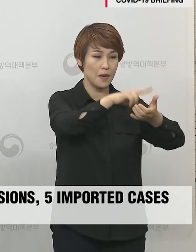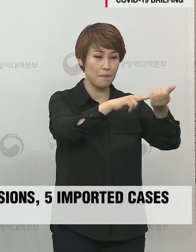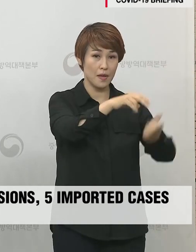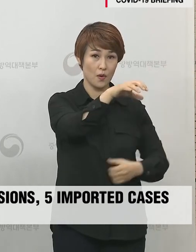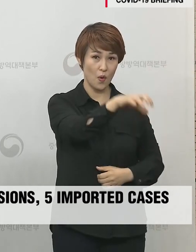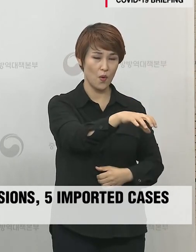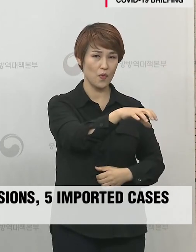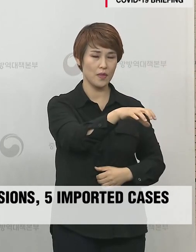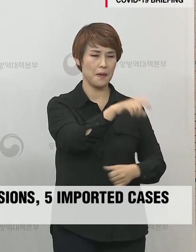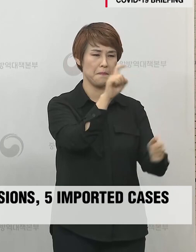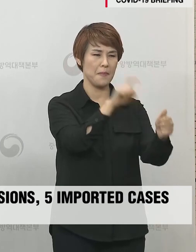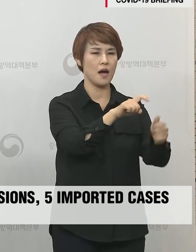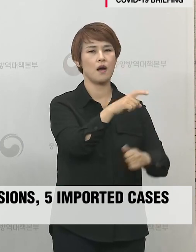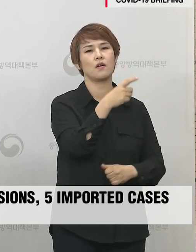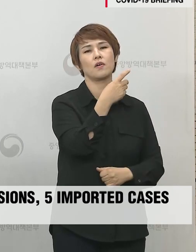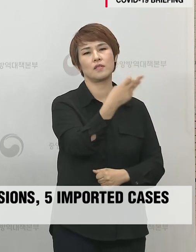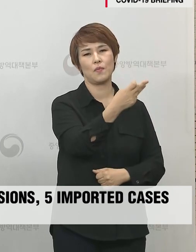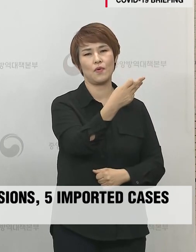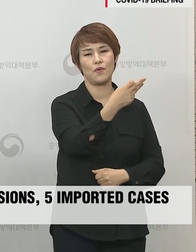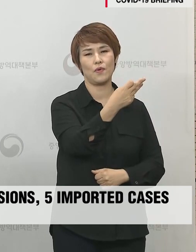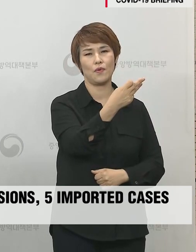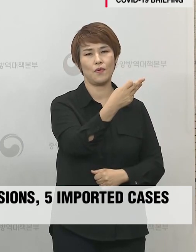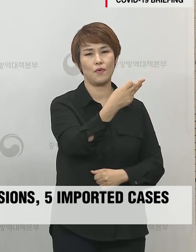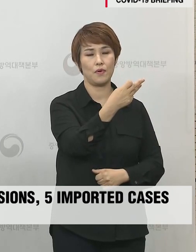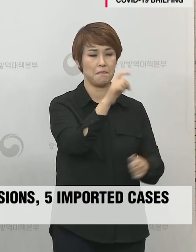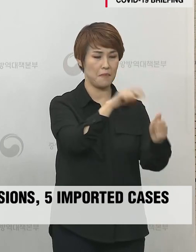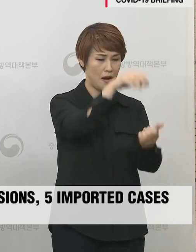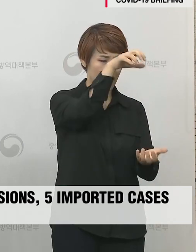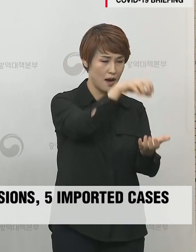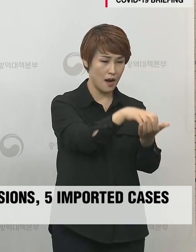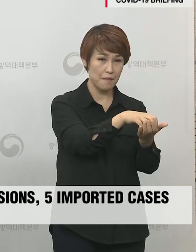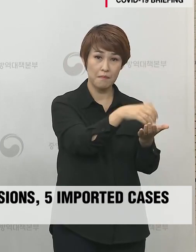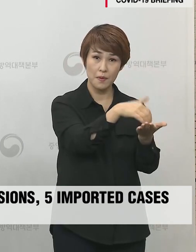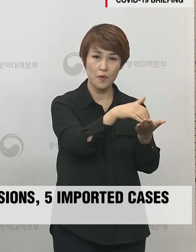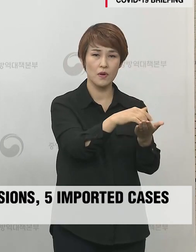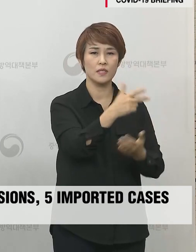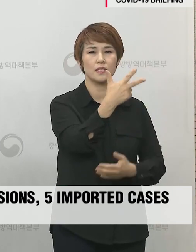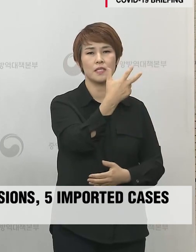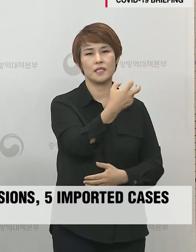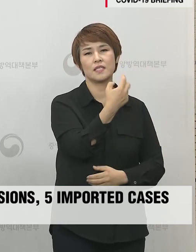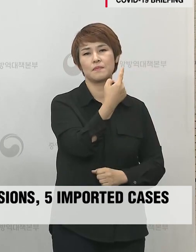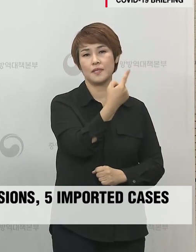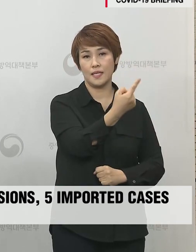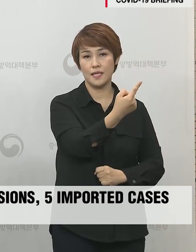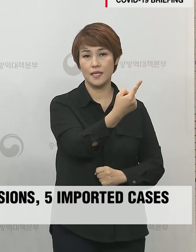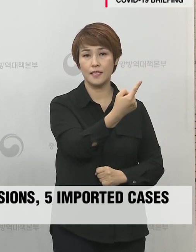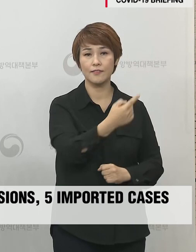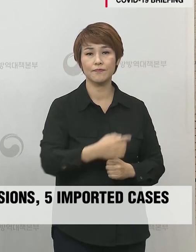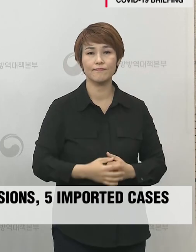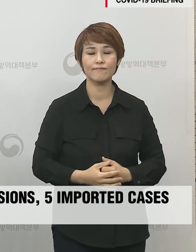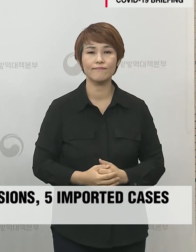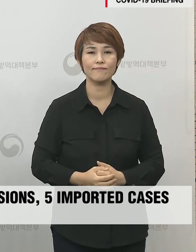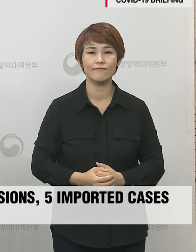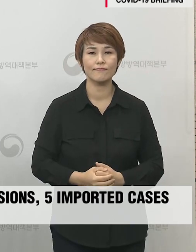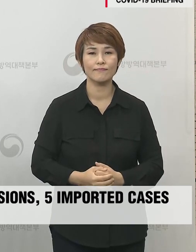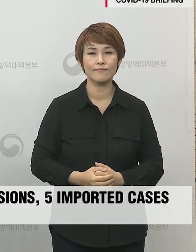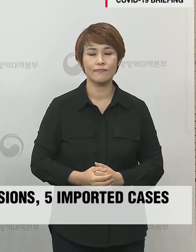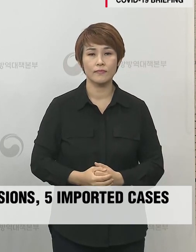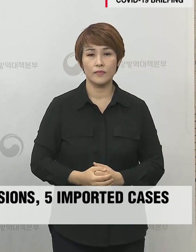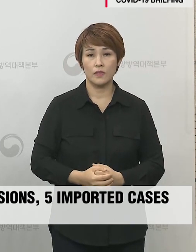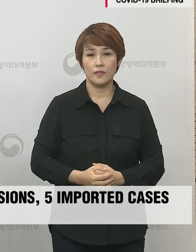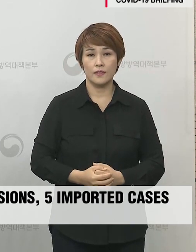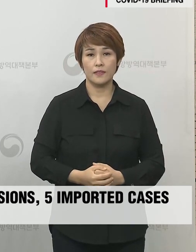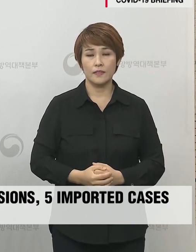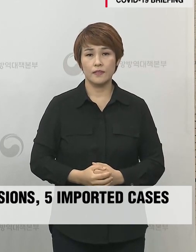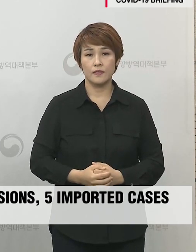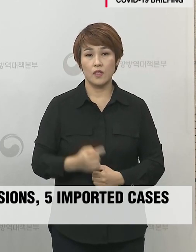Seogwu District, we have the door-to-door business facility. We have 13 more people being confirmed, and a